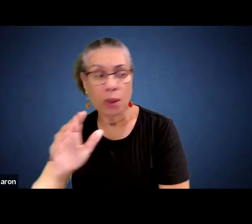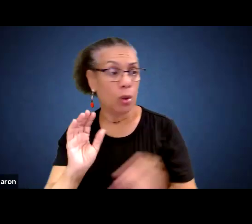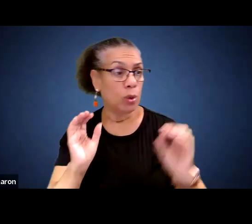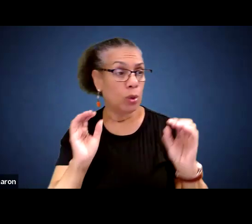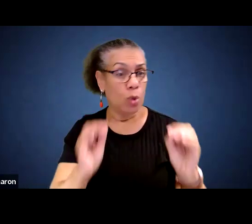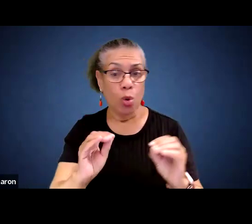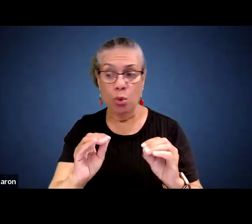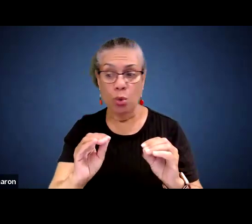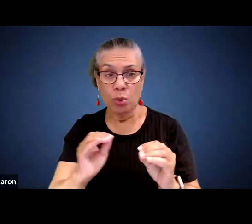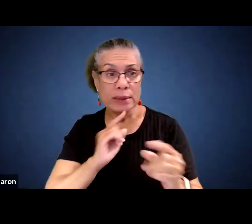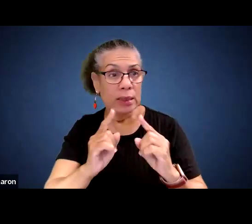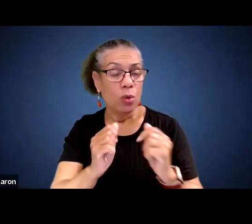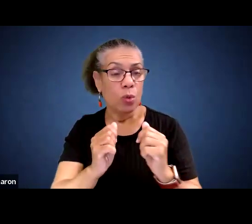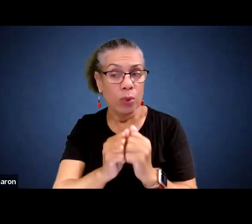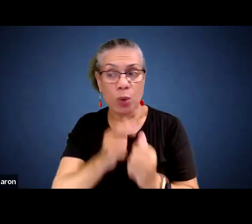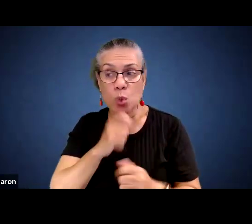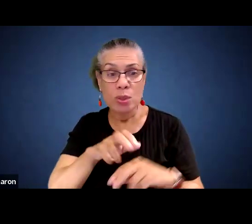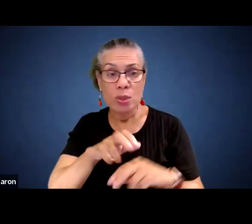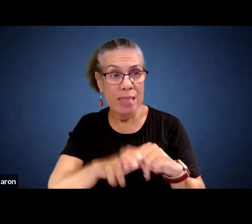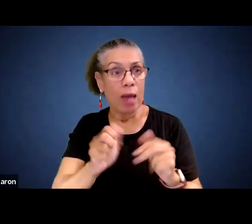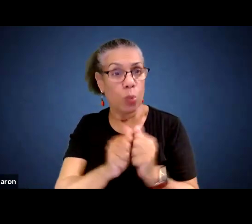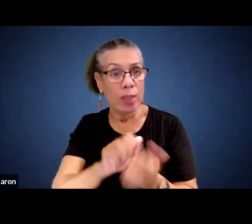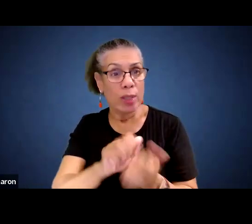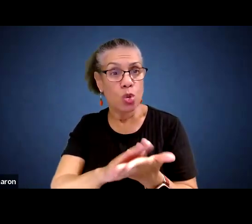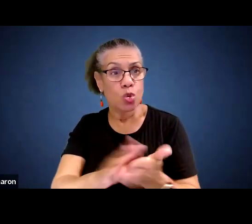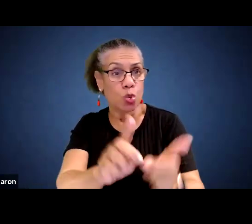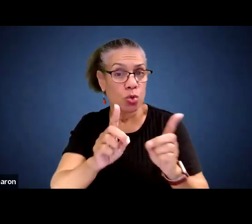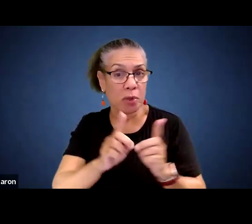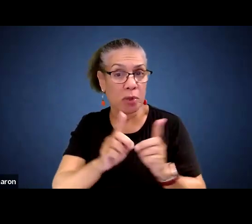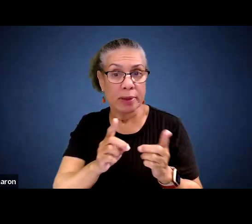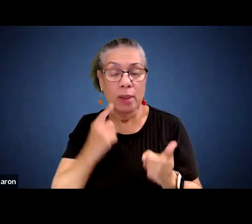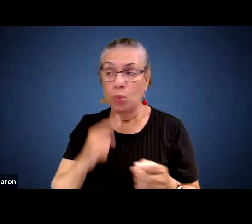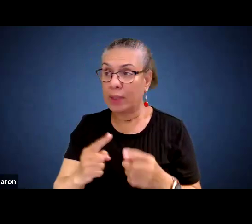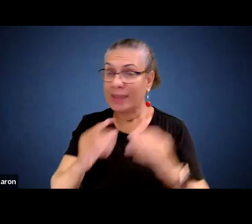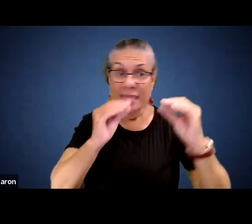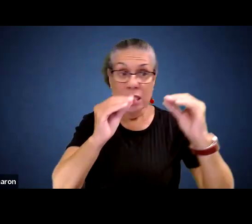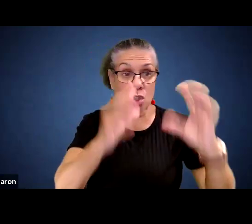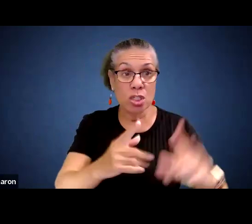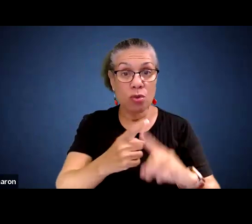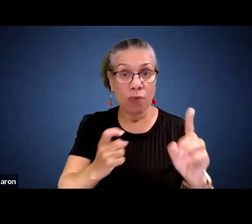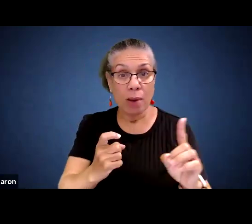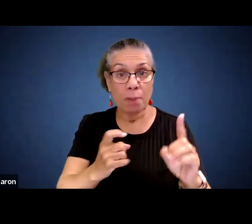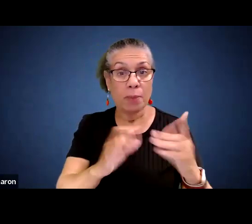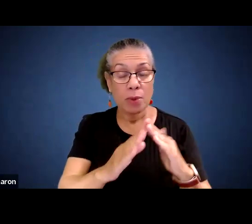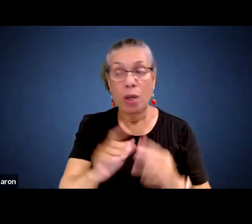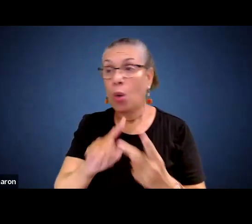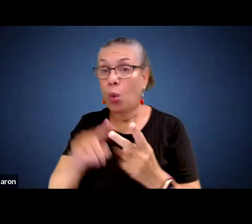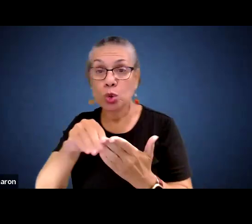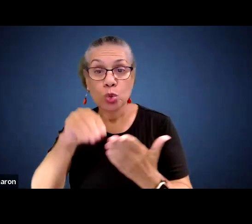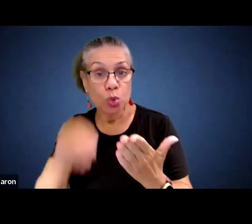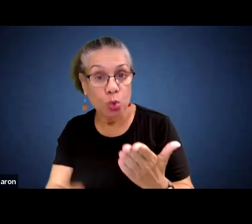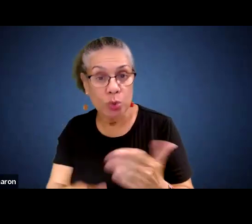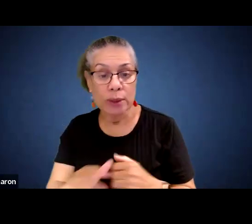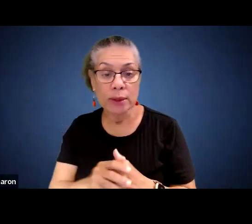sat down with the district to work this out, be it the educators from the BTU, the students and the student